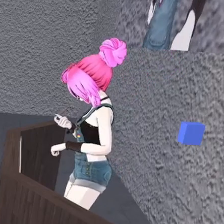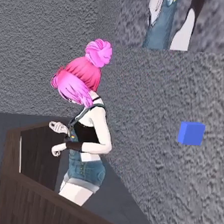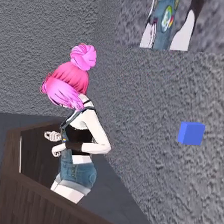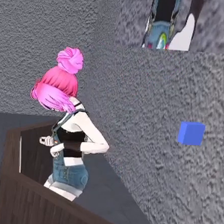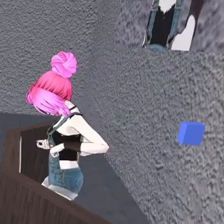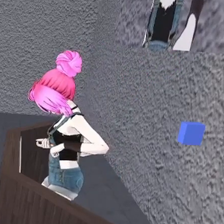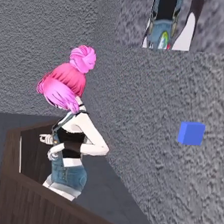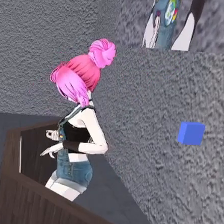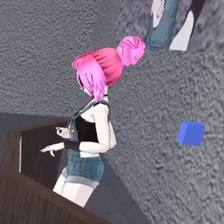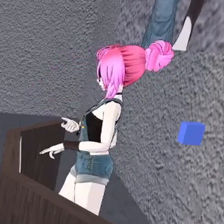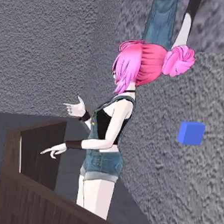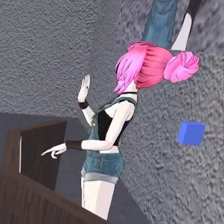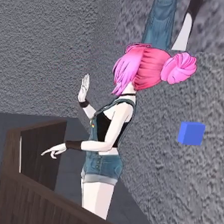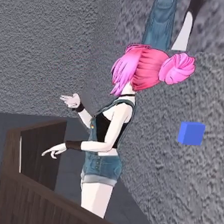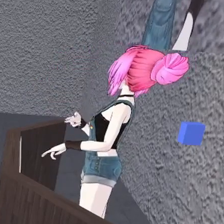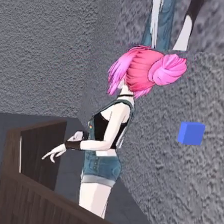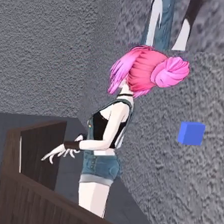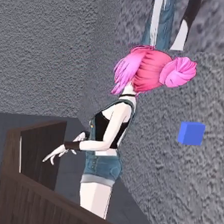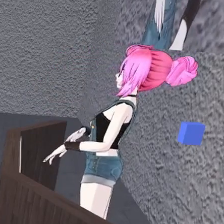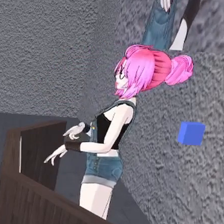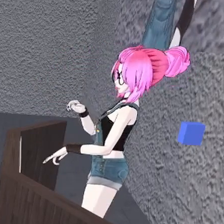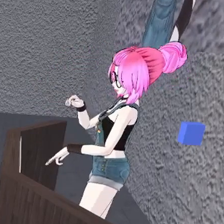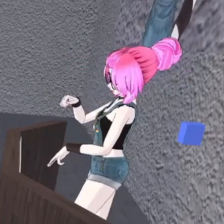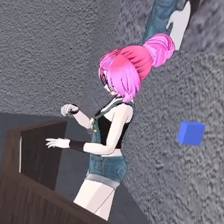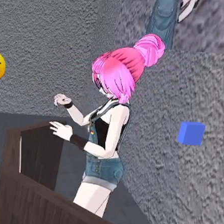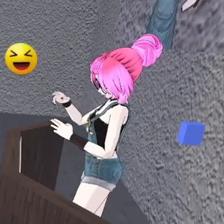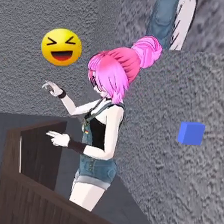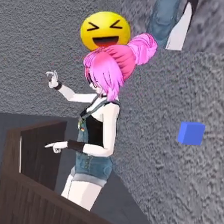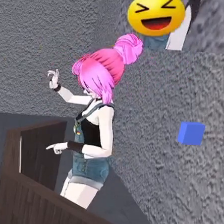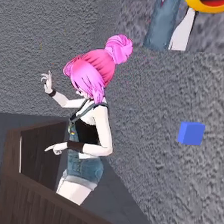5 man and woman, which is pretty stupid. Bruh. That is very stupid.